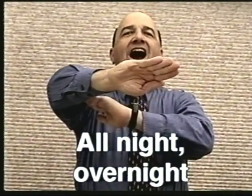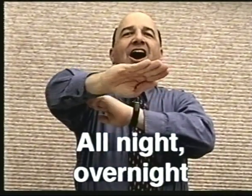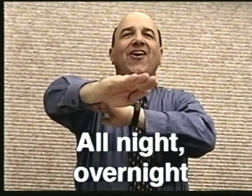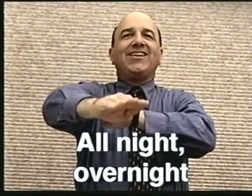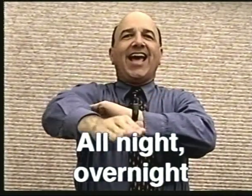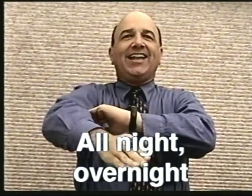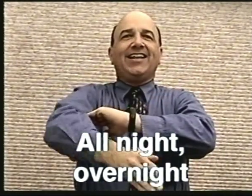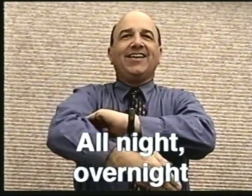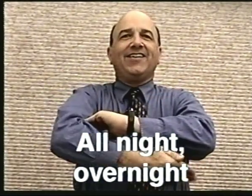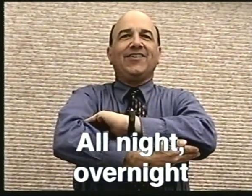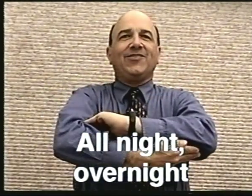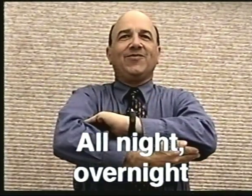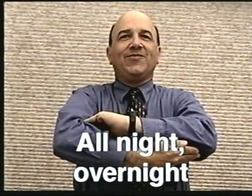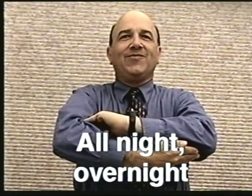All night.